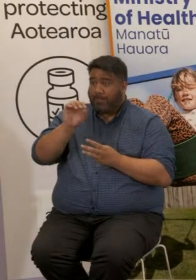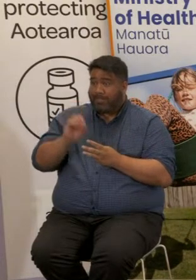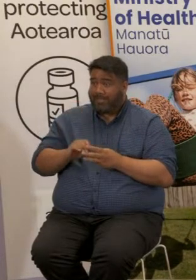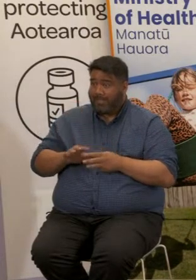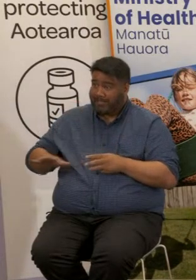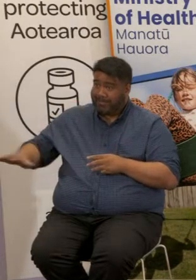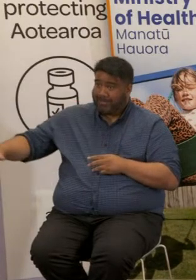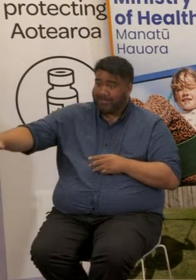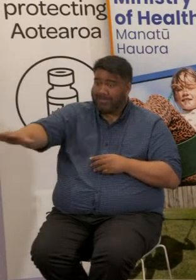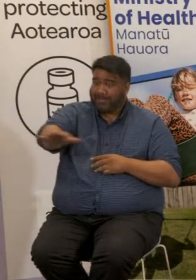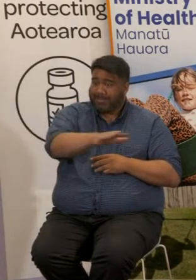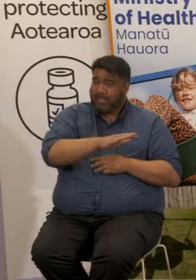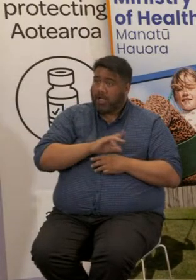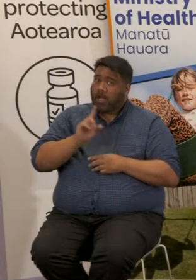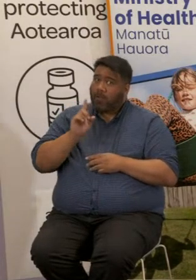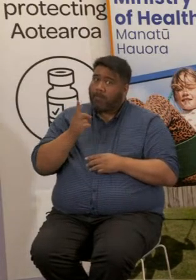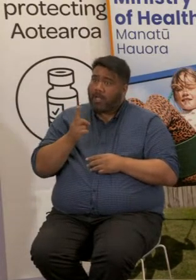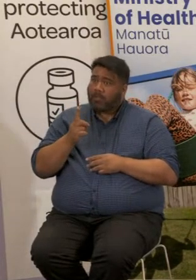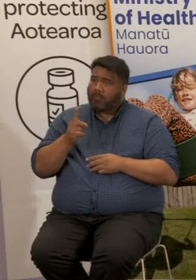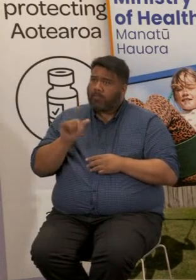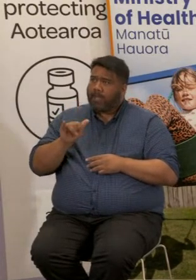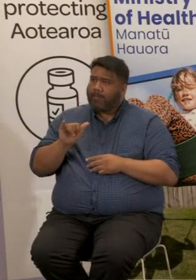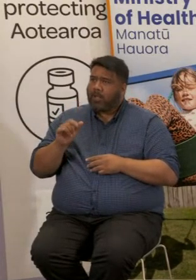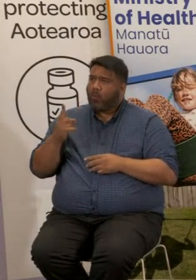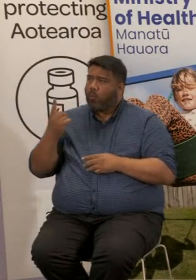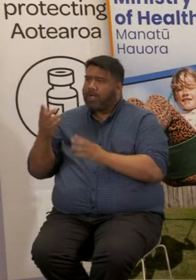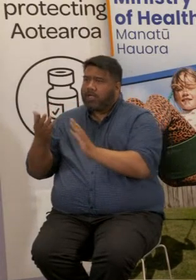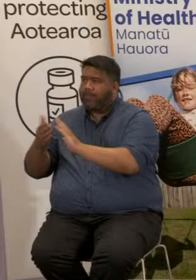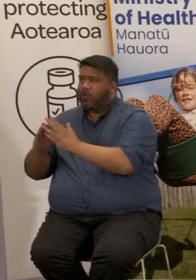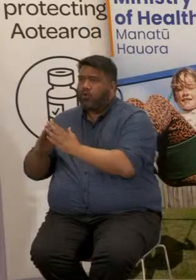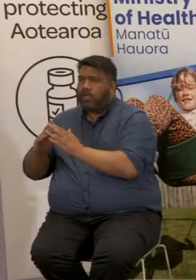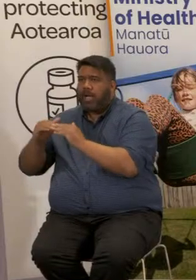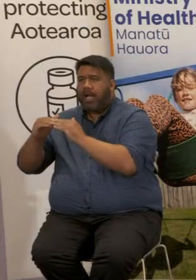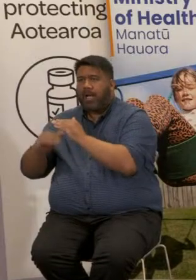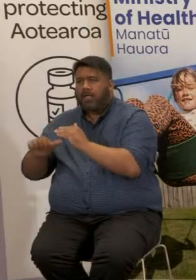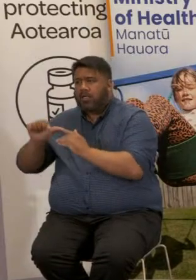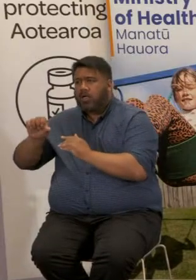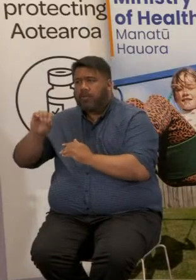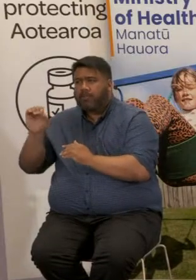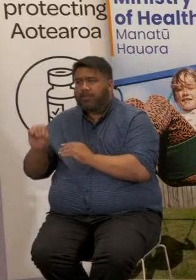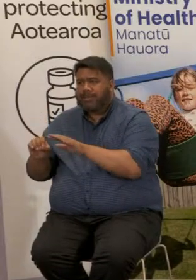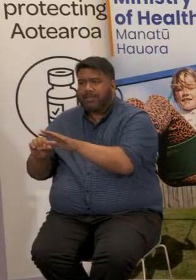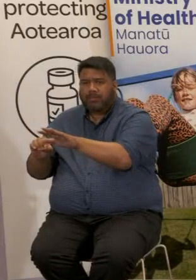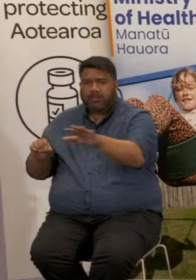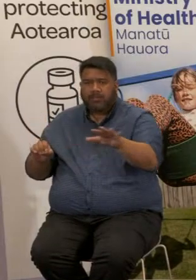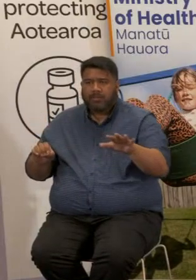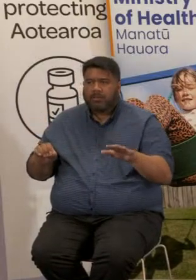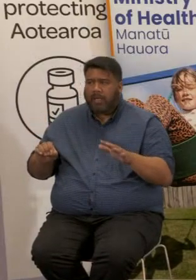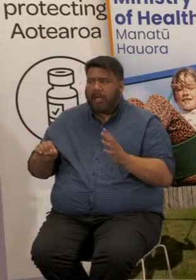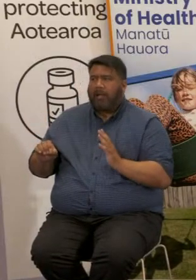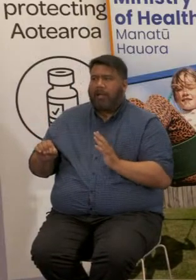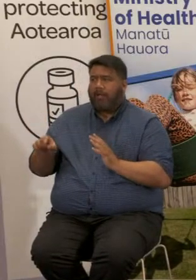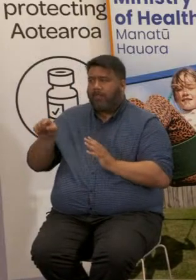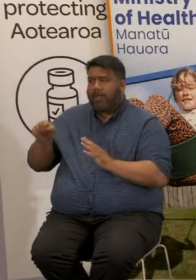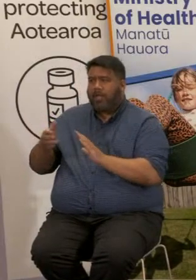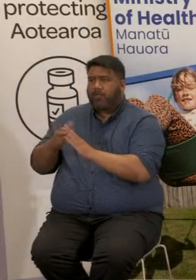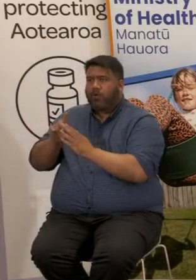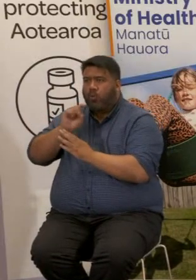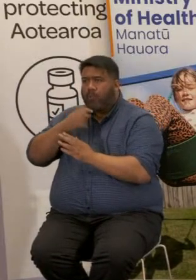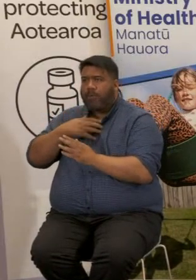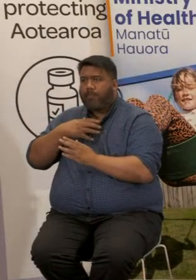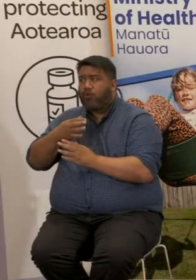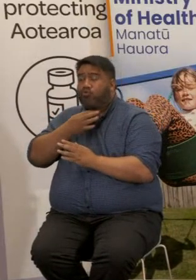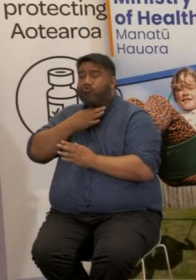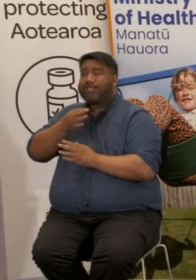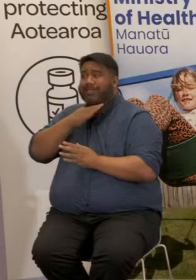We could get really high coverage over there, but if we've left this community behind, when COVID arrives, it'll find that community.